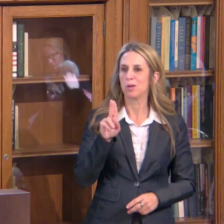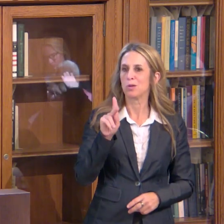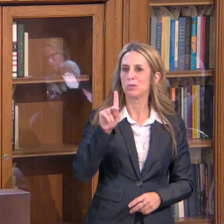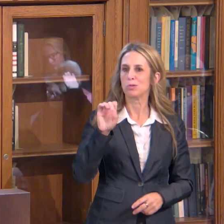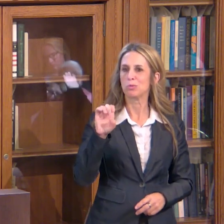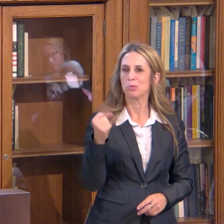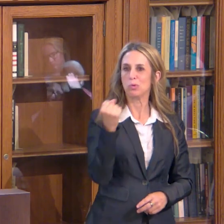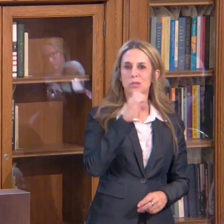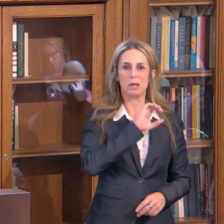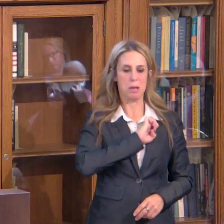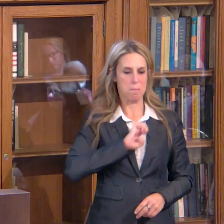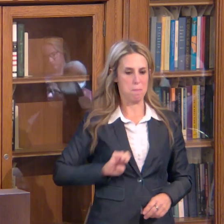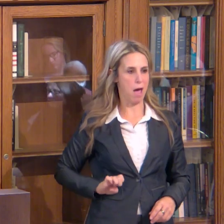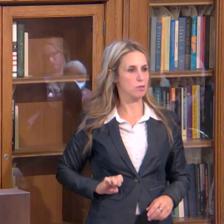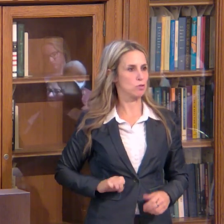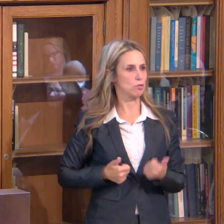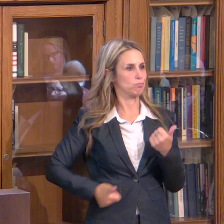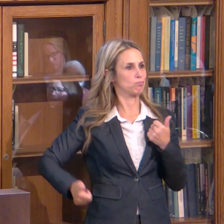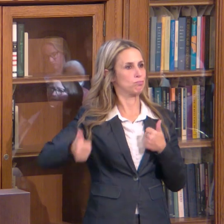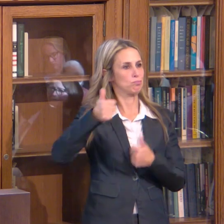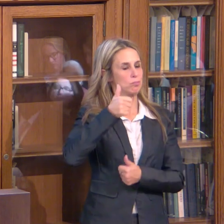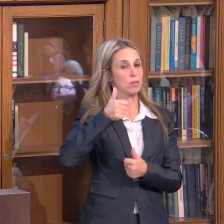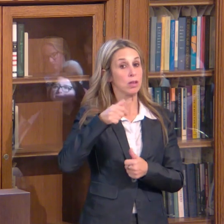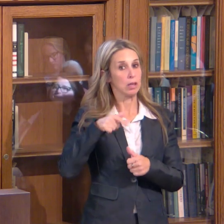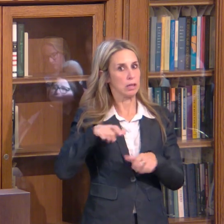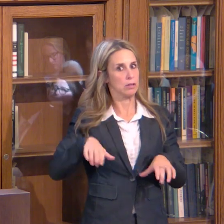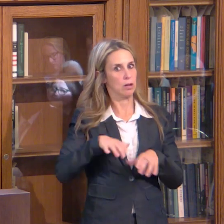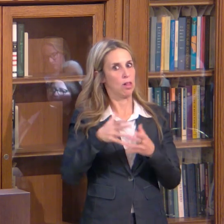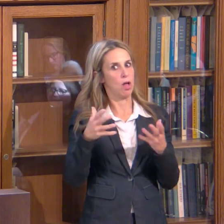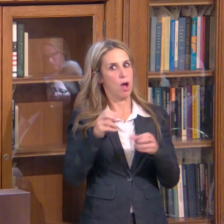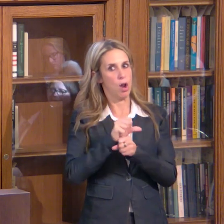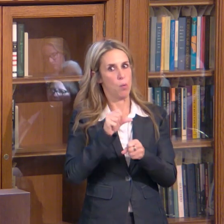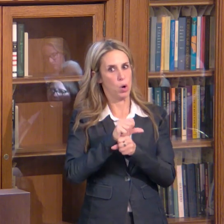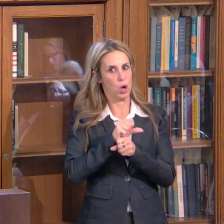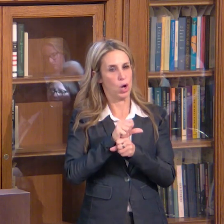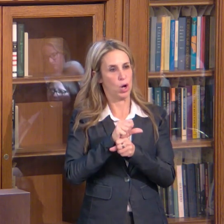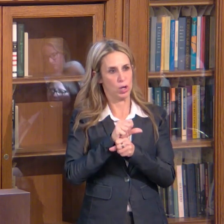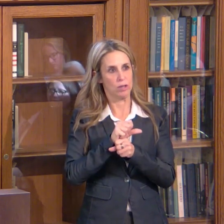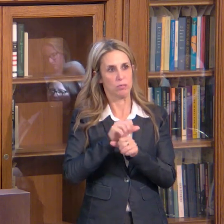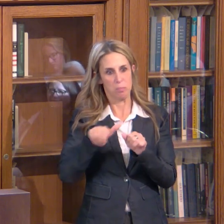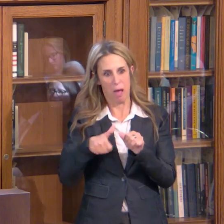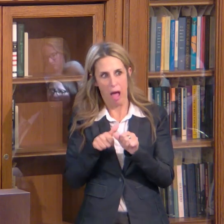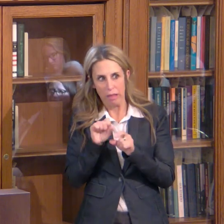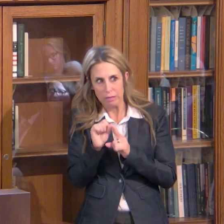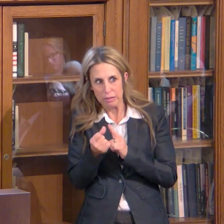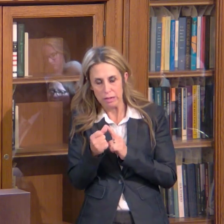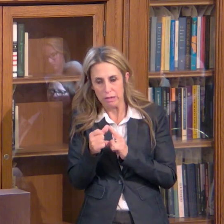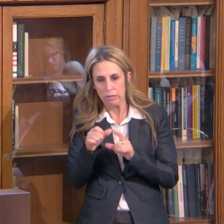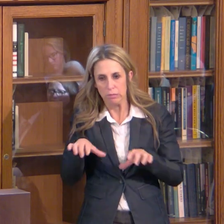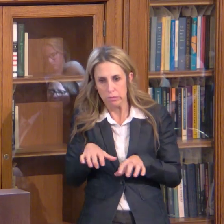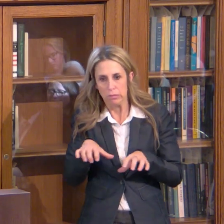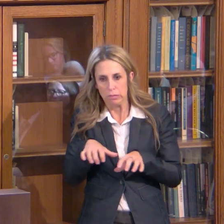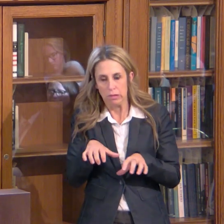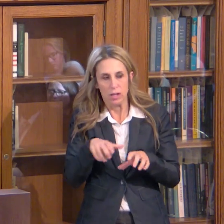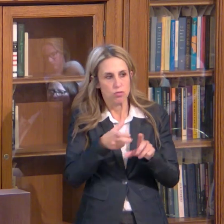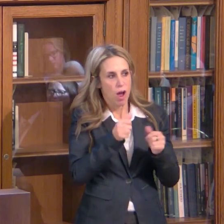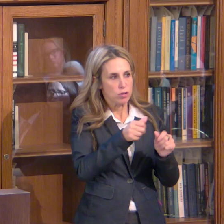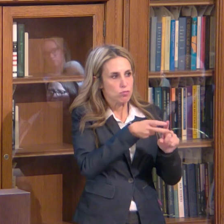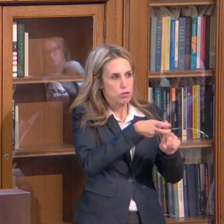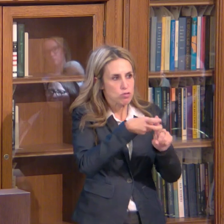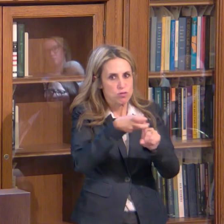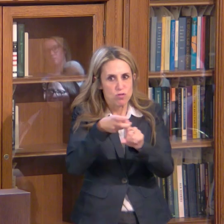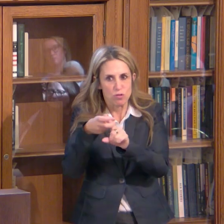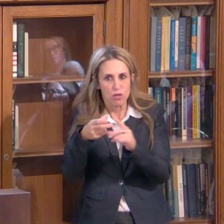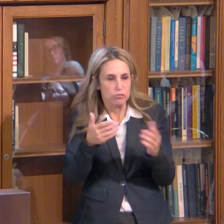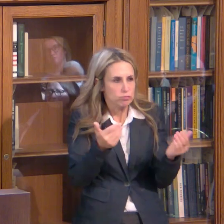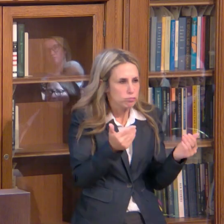Ambassador uh he did quite a bit of work behind the scenes for Duke include in helping to recruit many of our faculty colleagues uh when